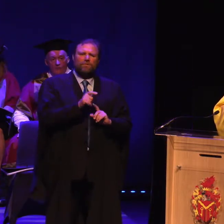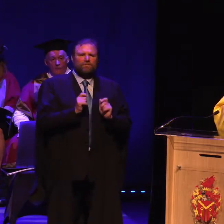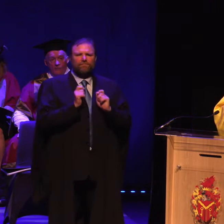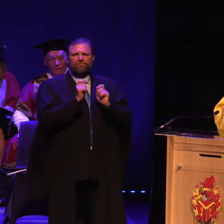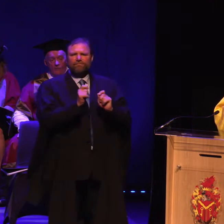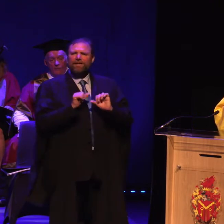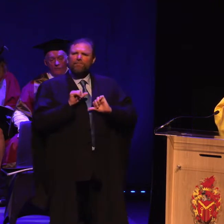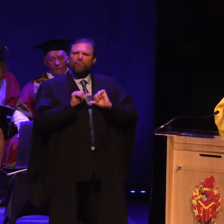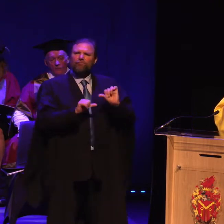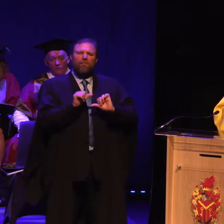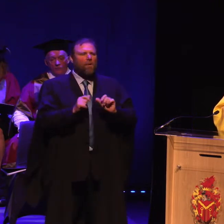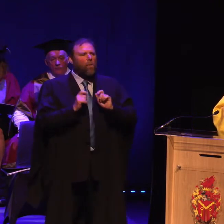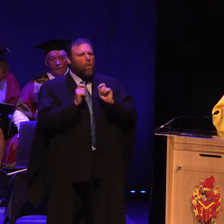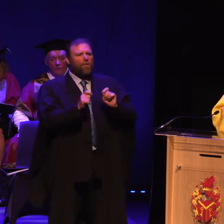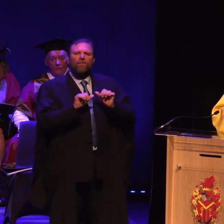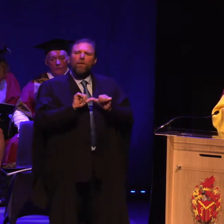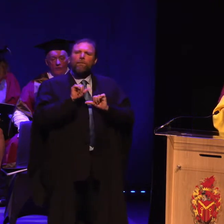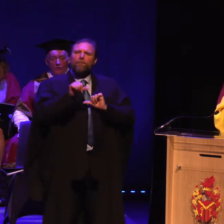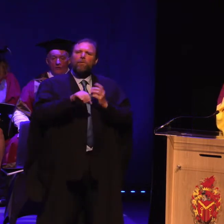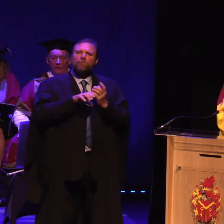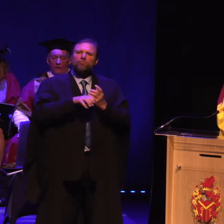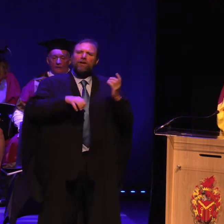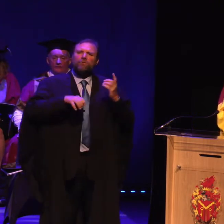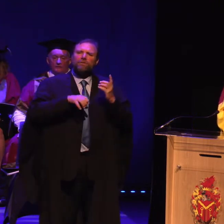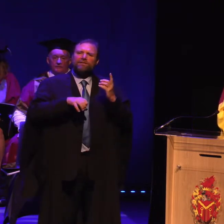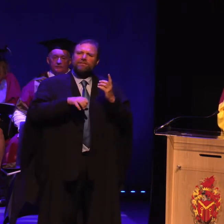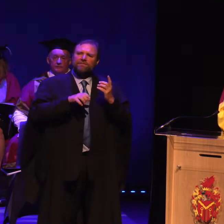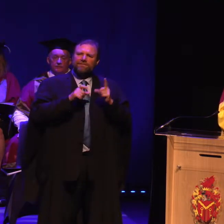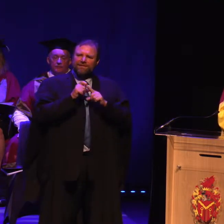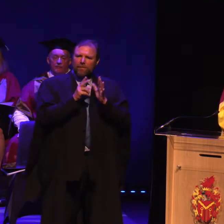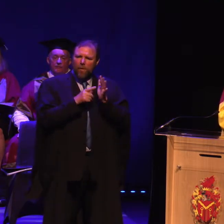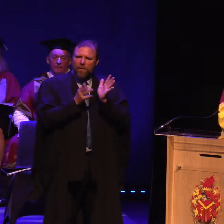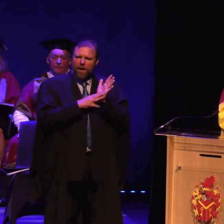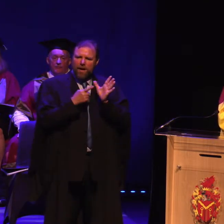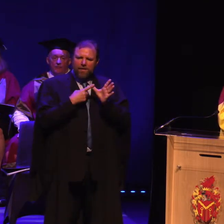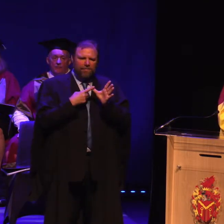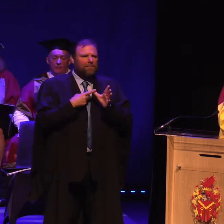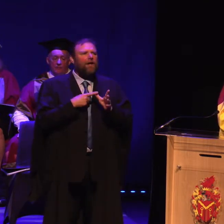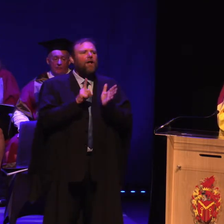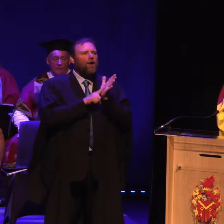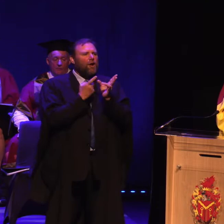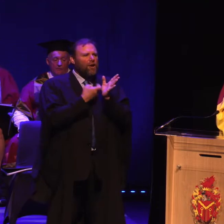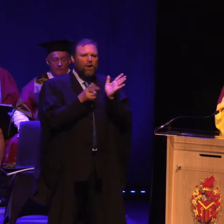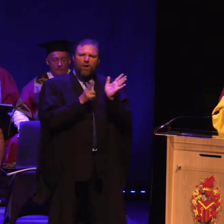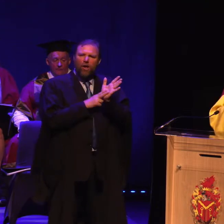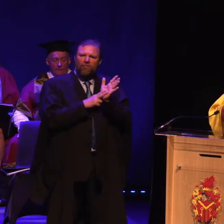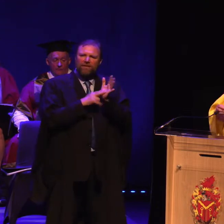Programme Award for the Postgraduate Diploma in Dietetics, Lauren Sedgley.